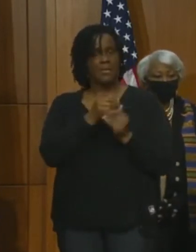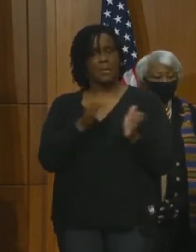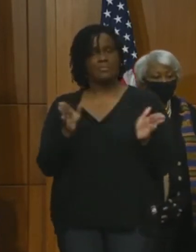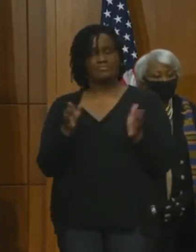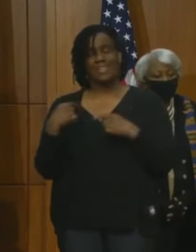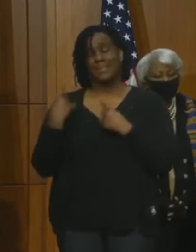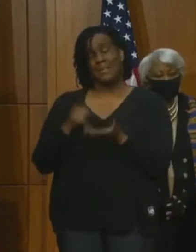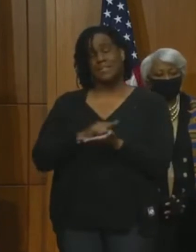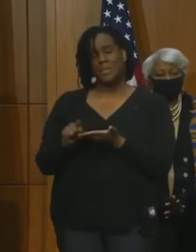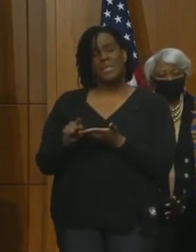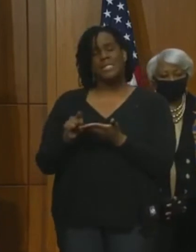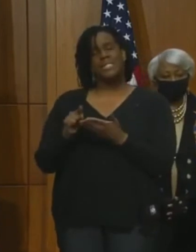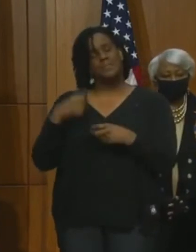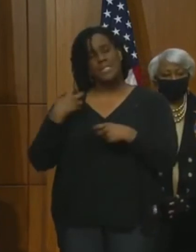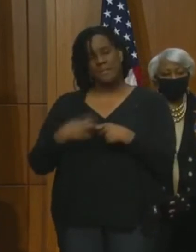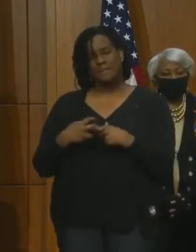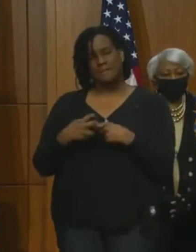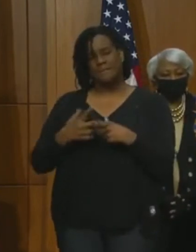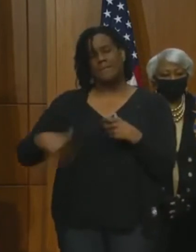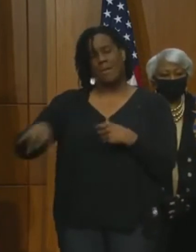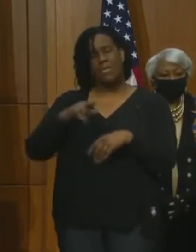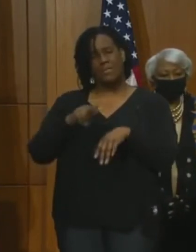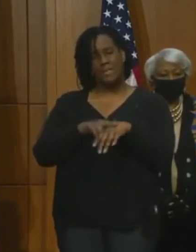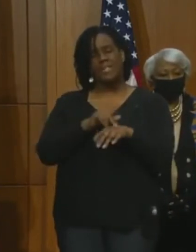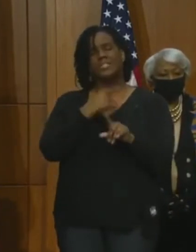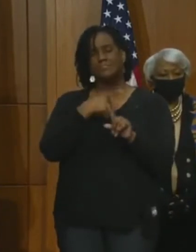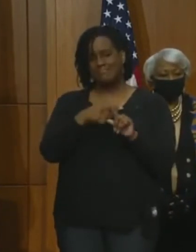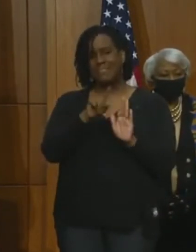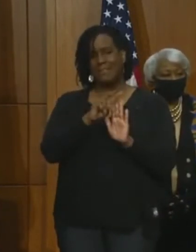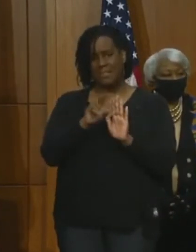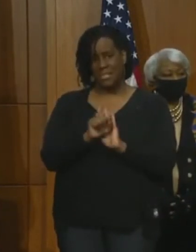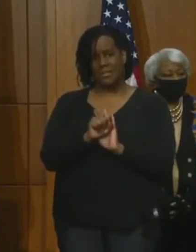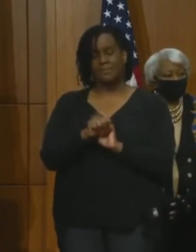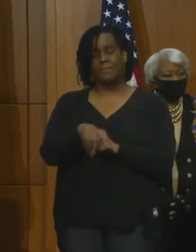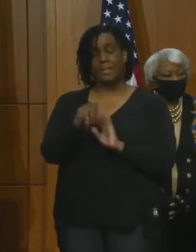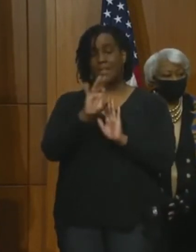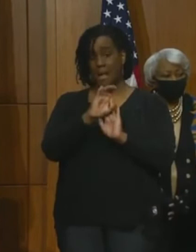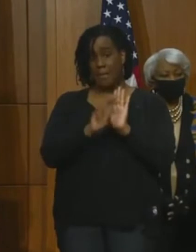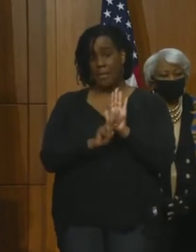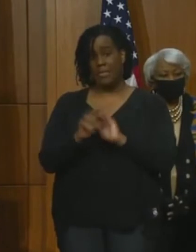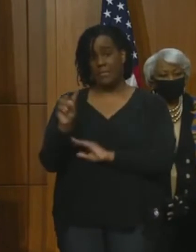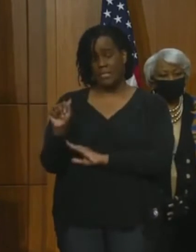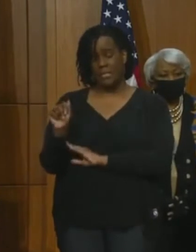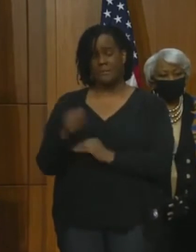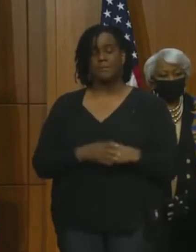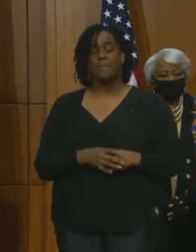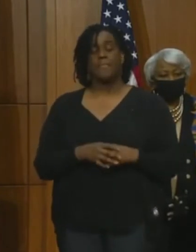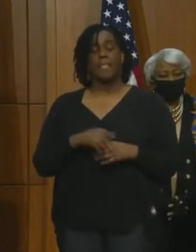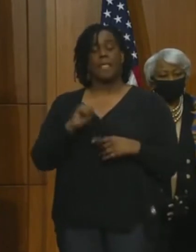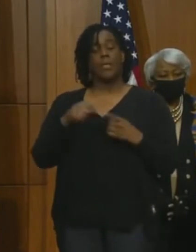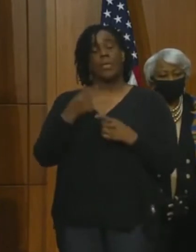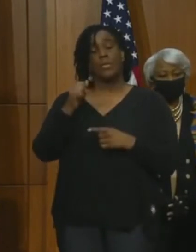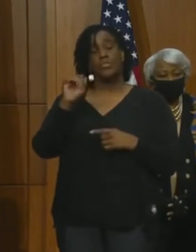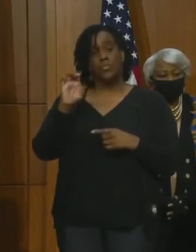Virginia and in our nation. The protests and demonstrations set off by the killing of George Floyd